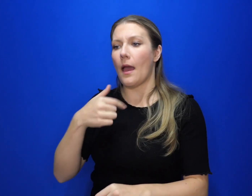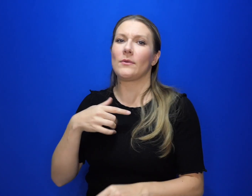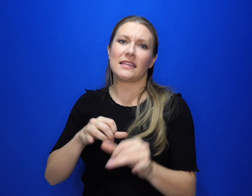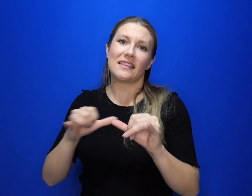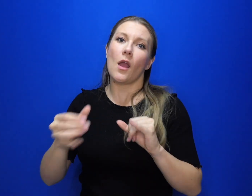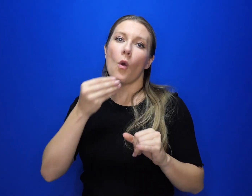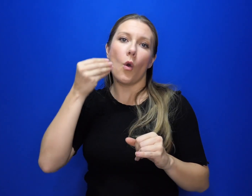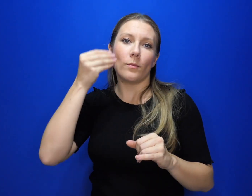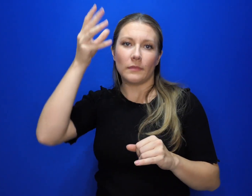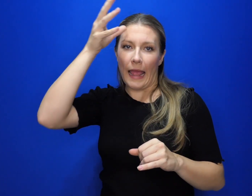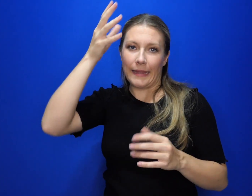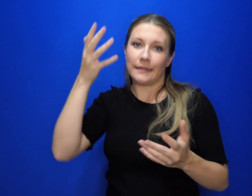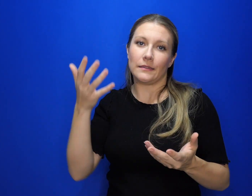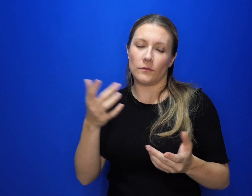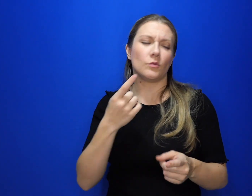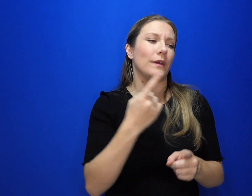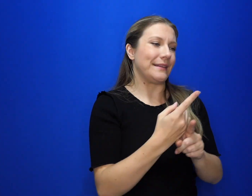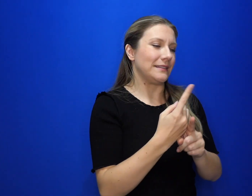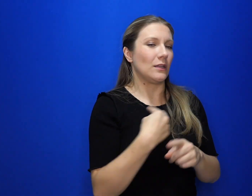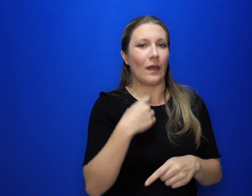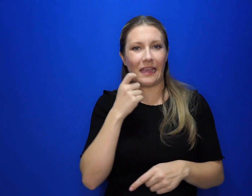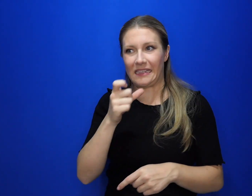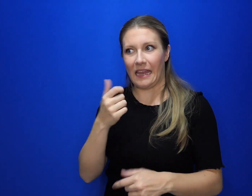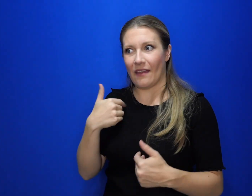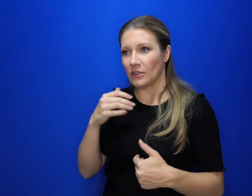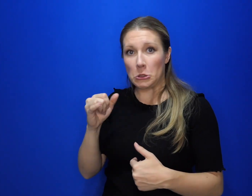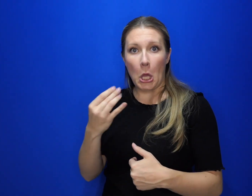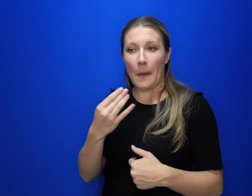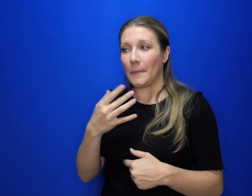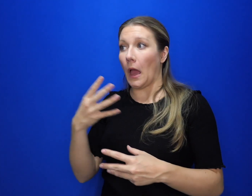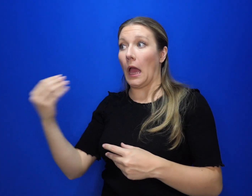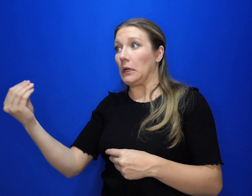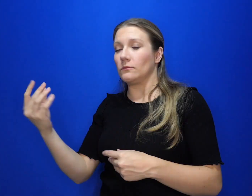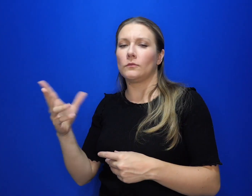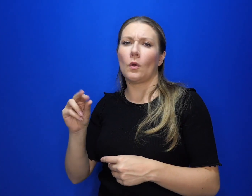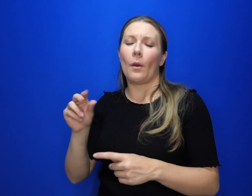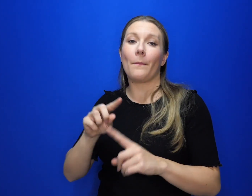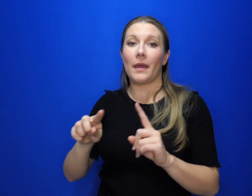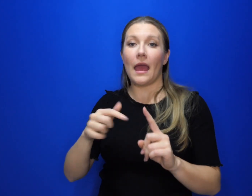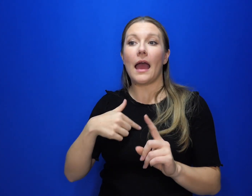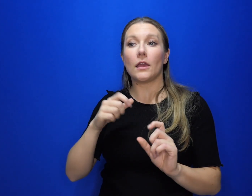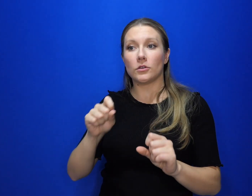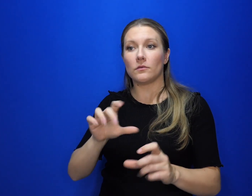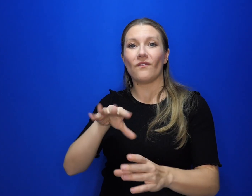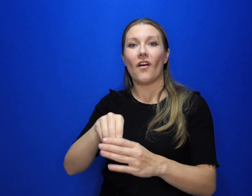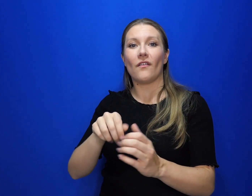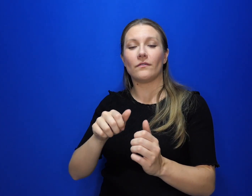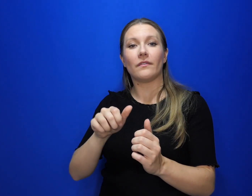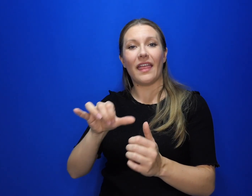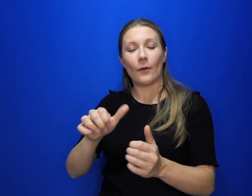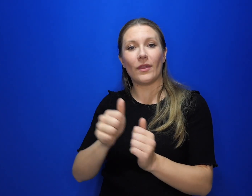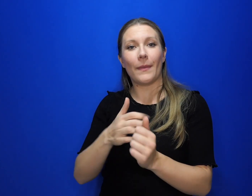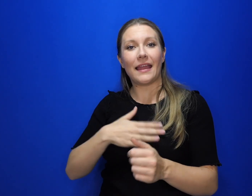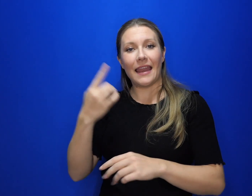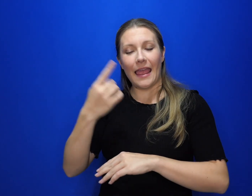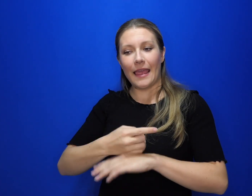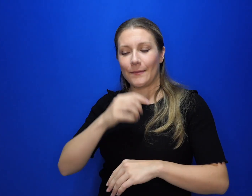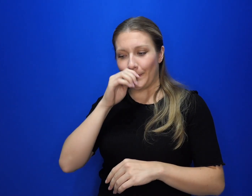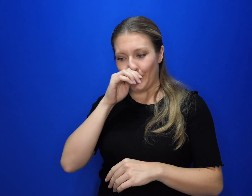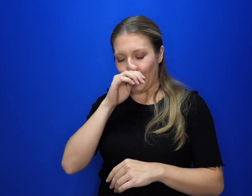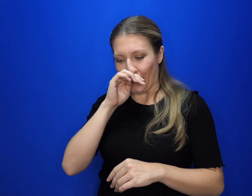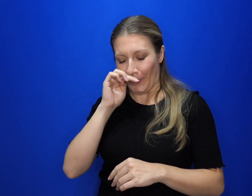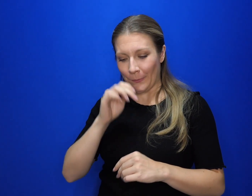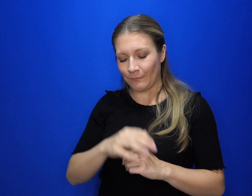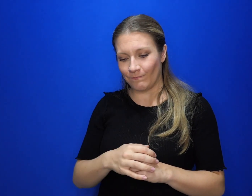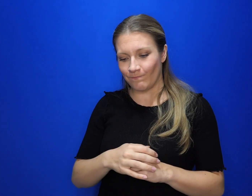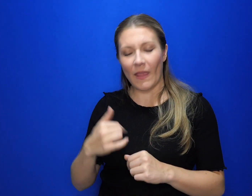stay-at-home parent, so I wasn't at a job, but I could make that part of my day. I mean, I don't know how it would work